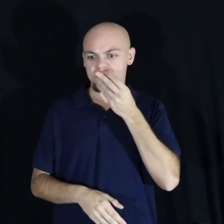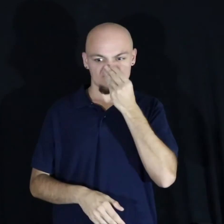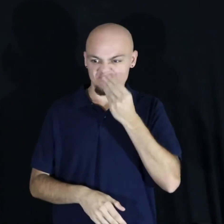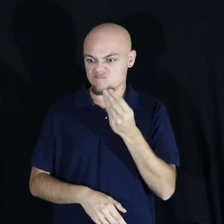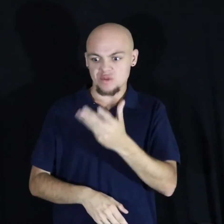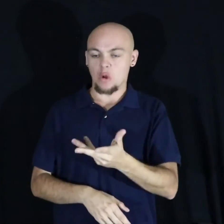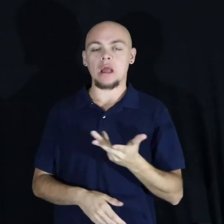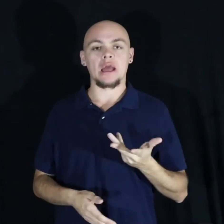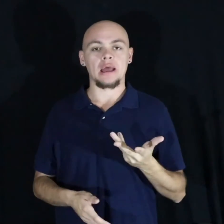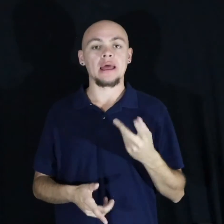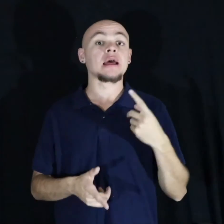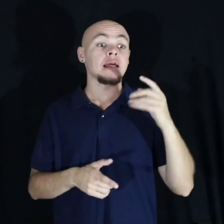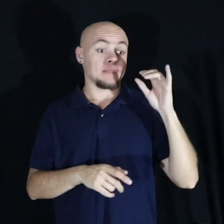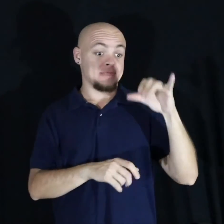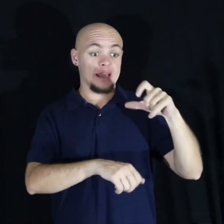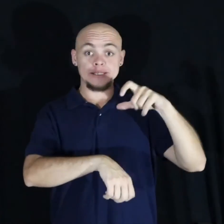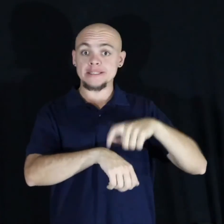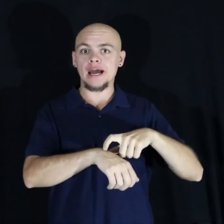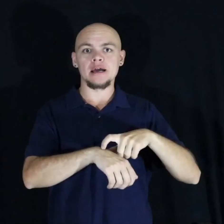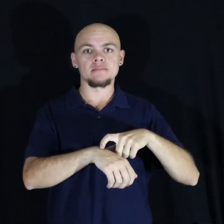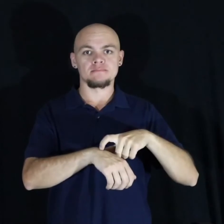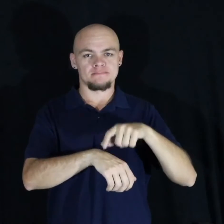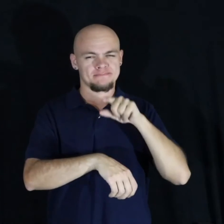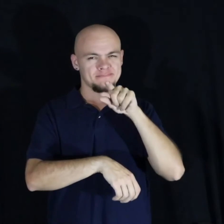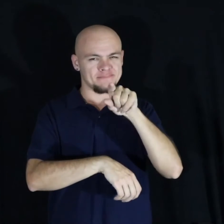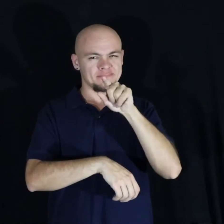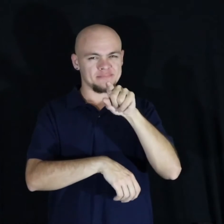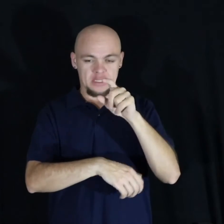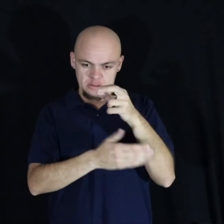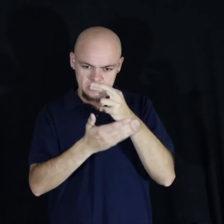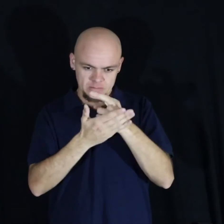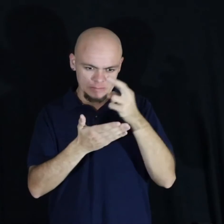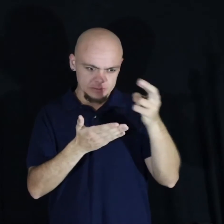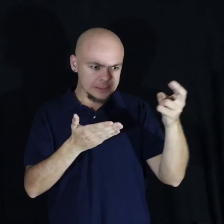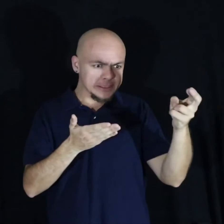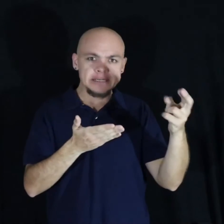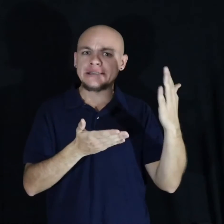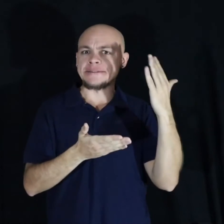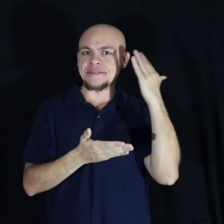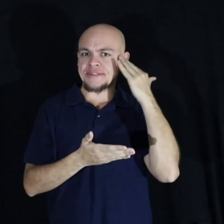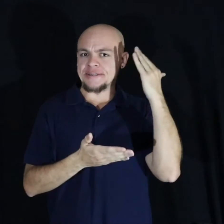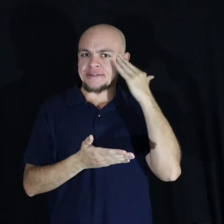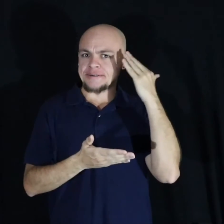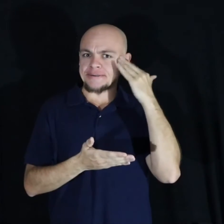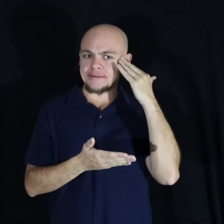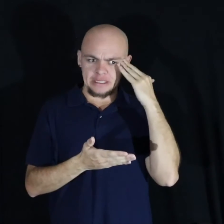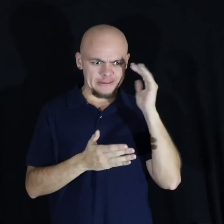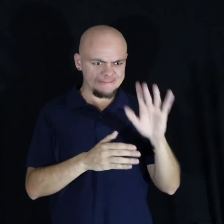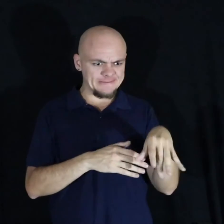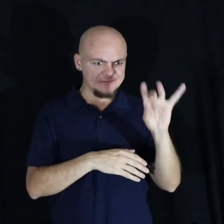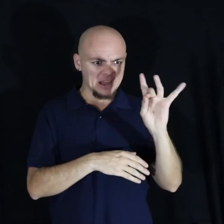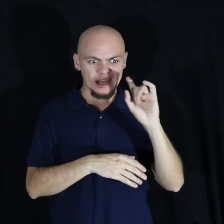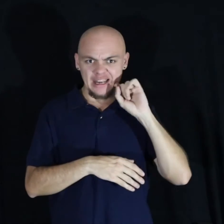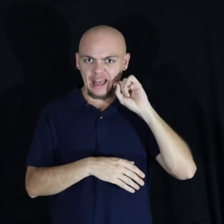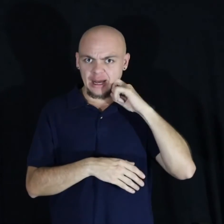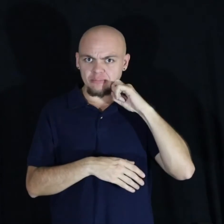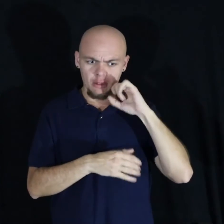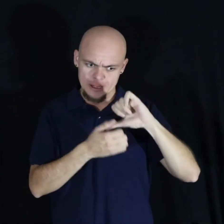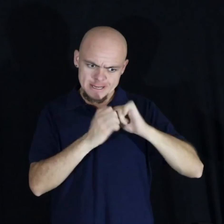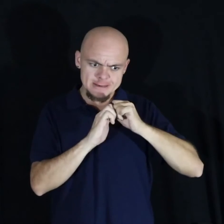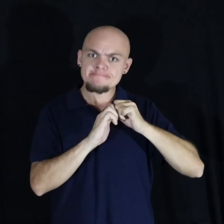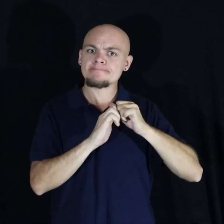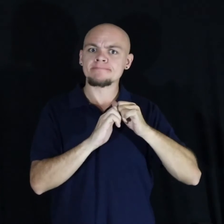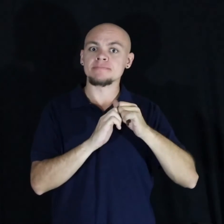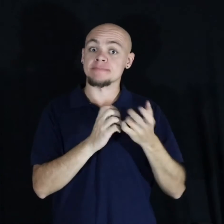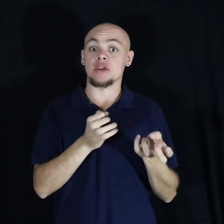fruits, then it is at this point that you can utilize the resources available to you to find a way to locate that apple. You